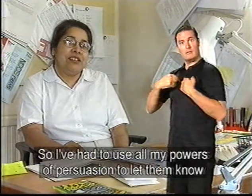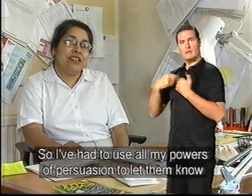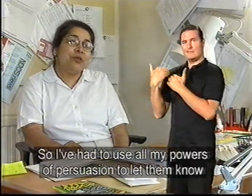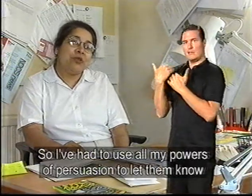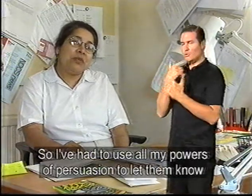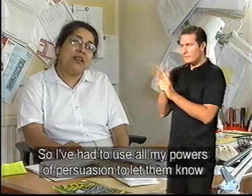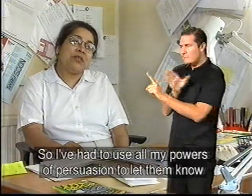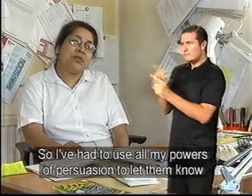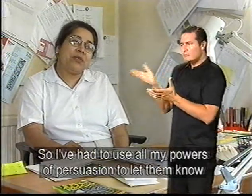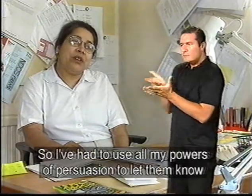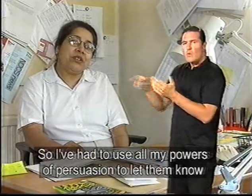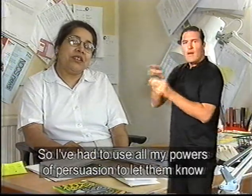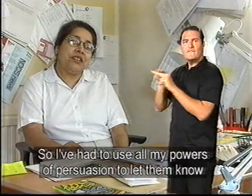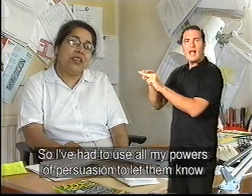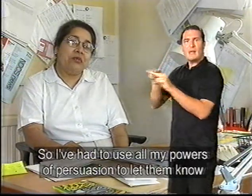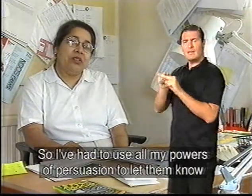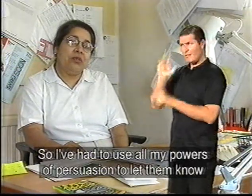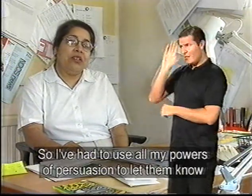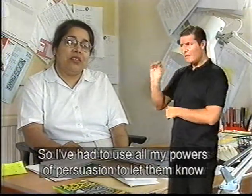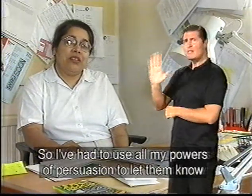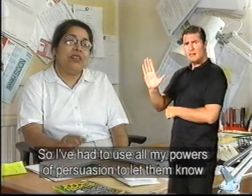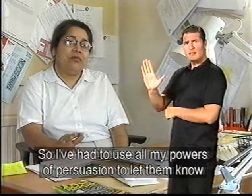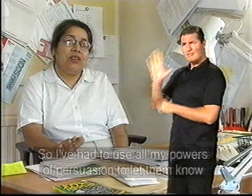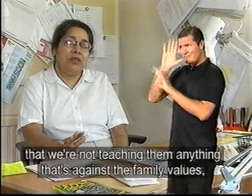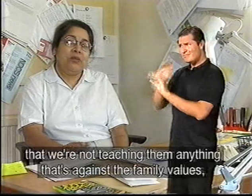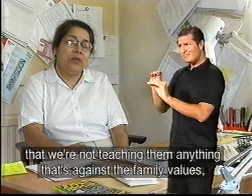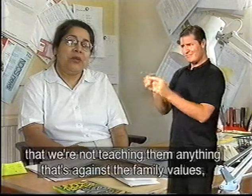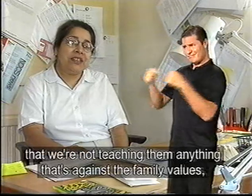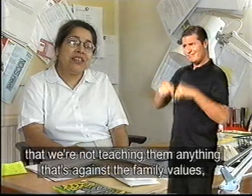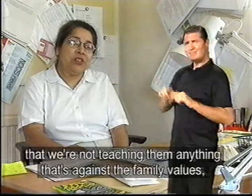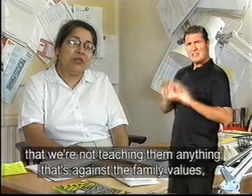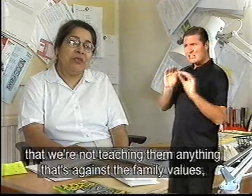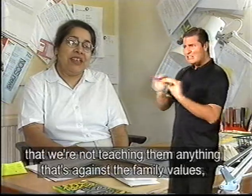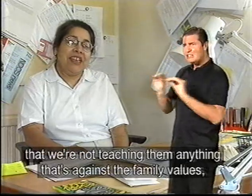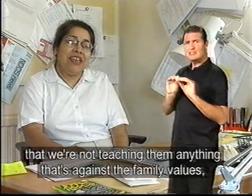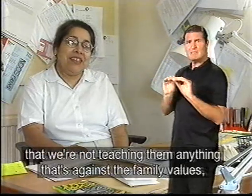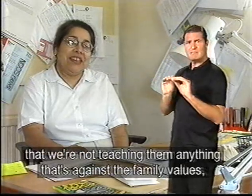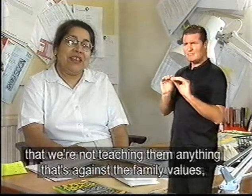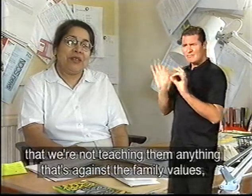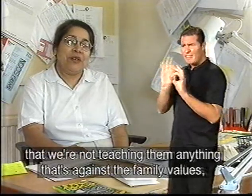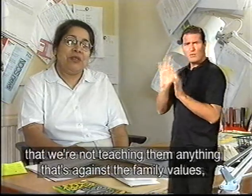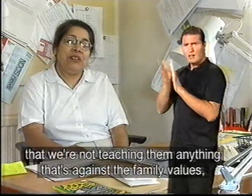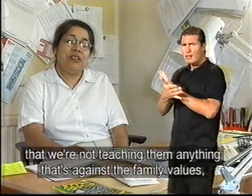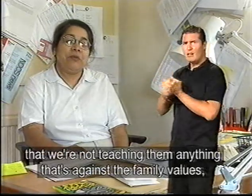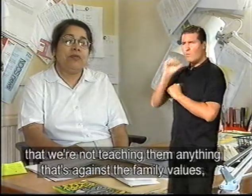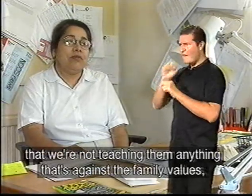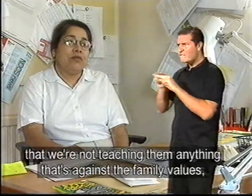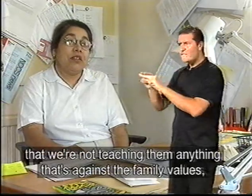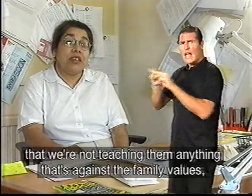use all my powers of persuasion to let them know that, you know, we're not teaching them anything that's going to be against the